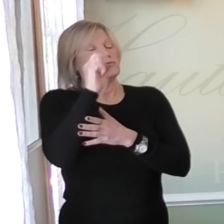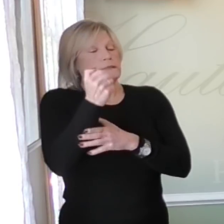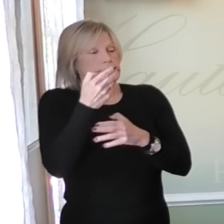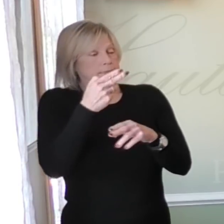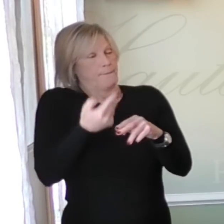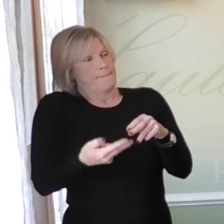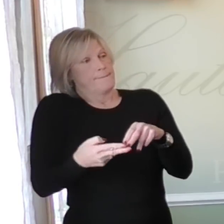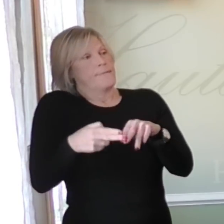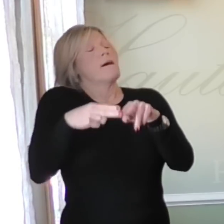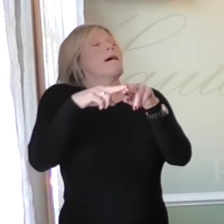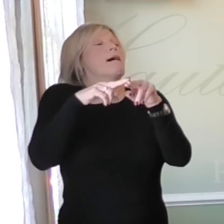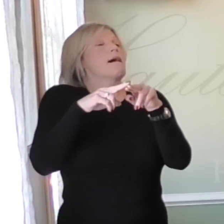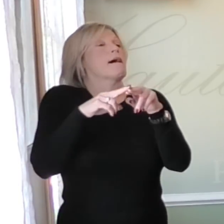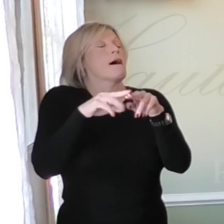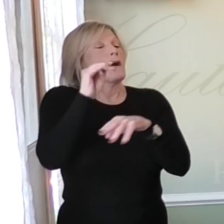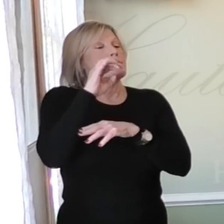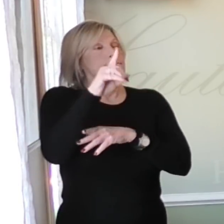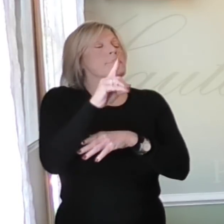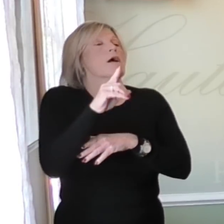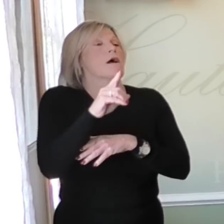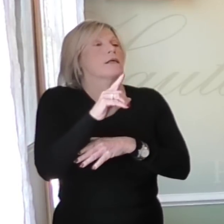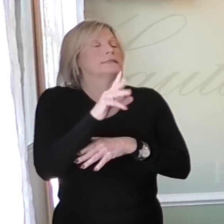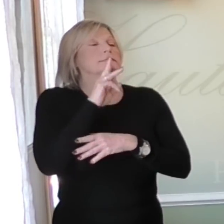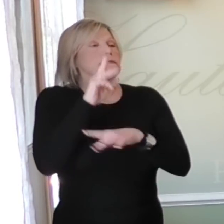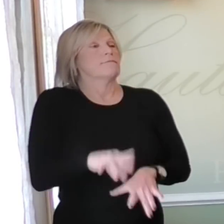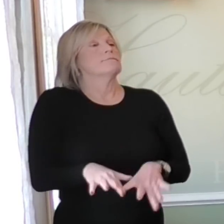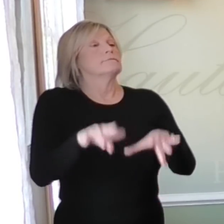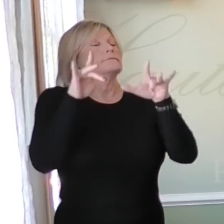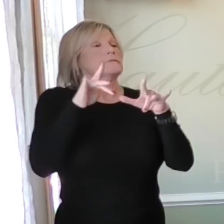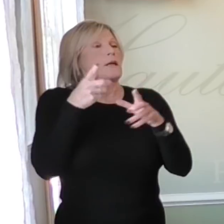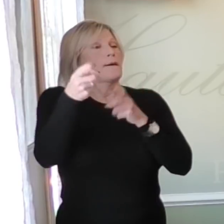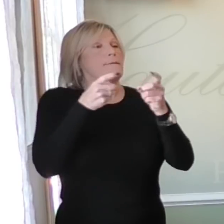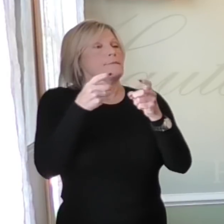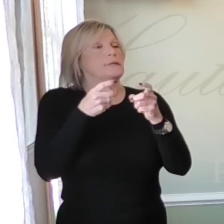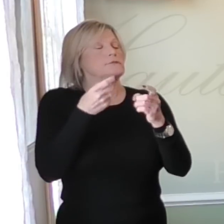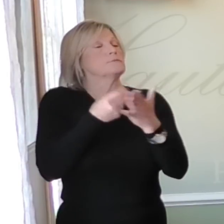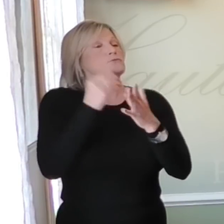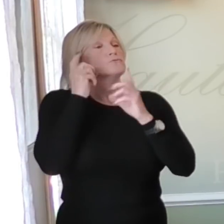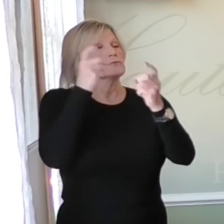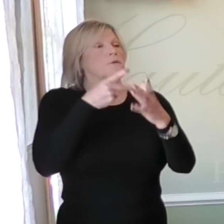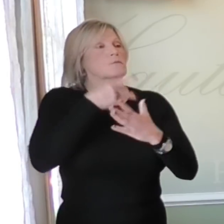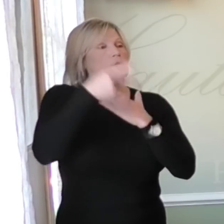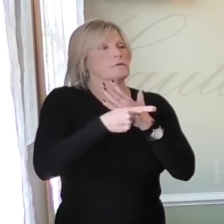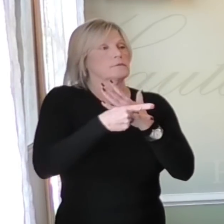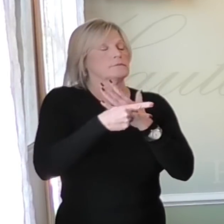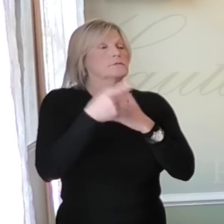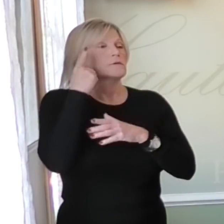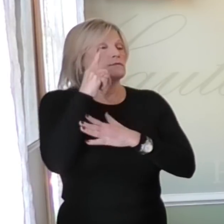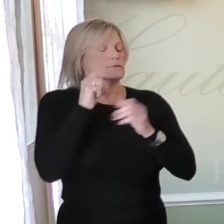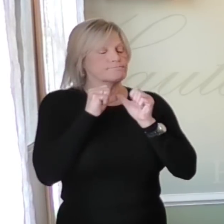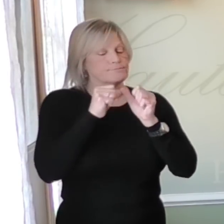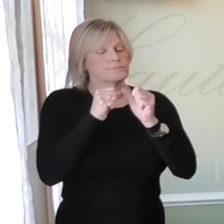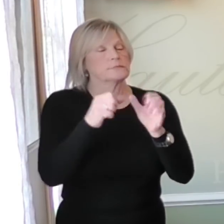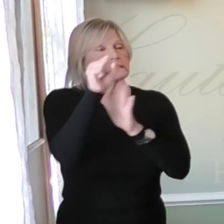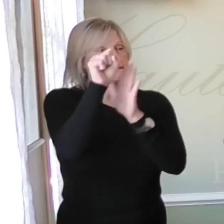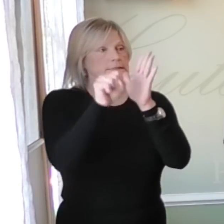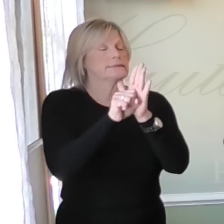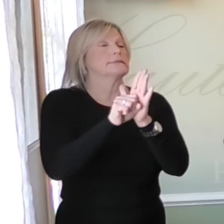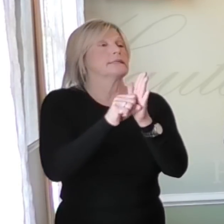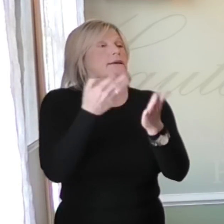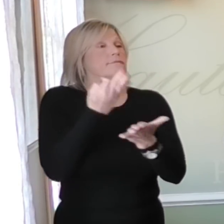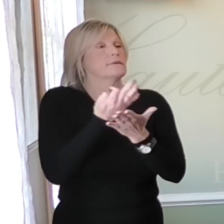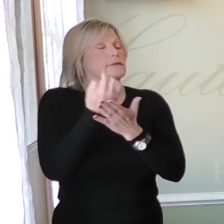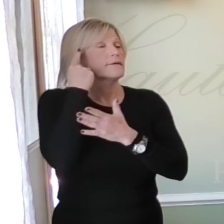Maryland's comprehensive flood management grant program to provide ongoing state funding for flood